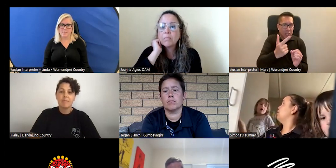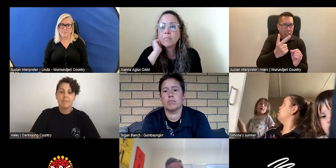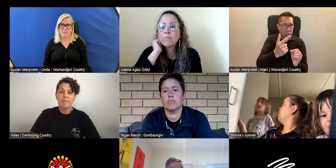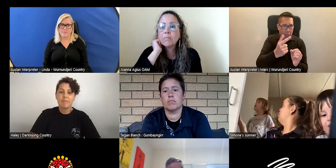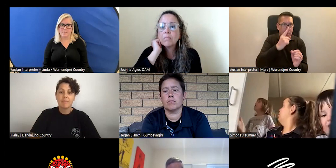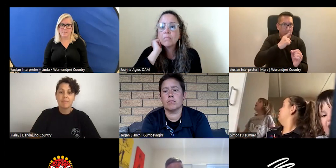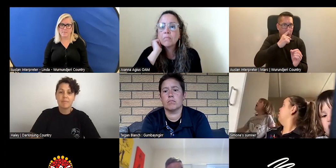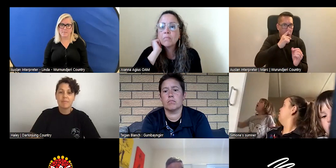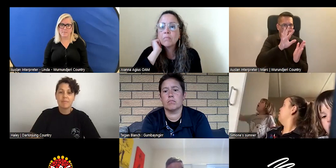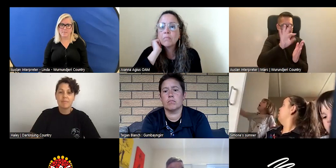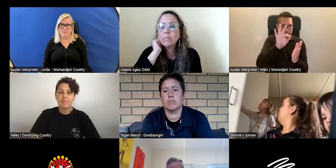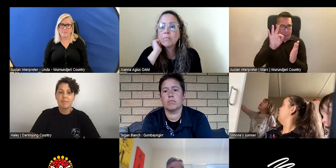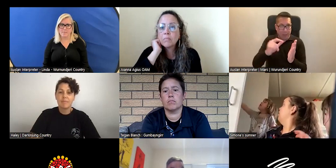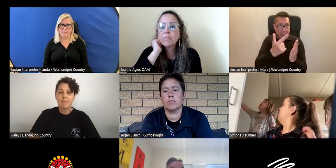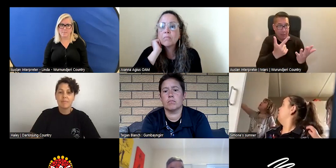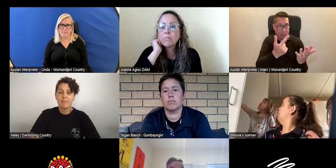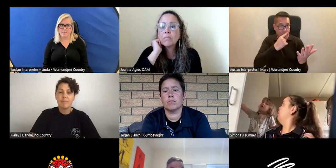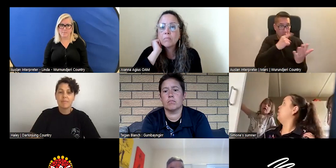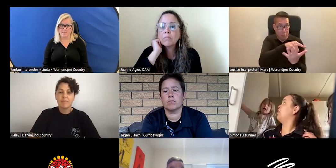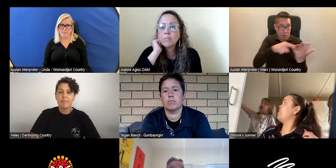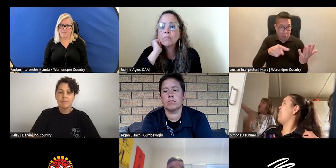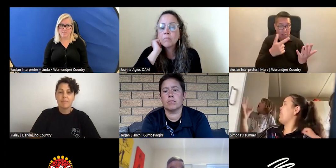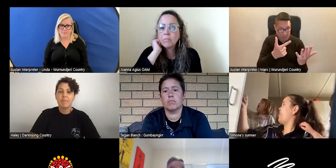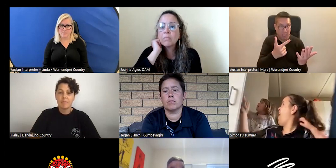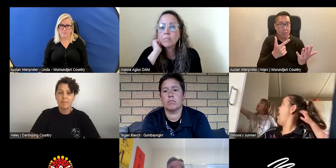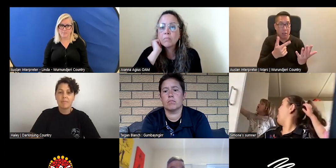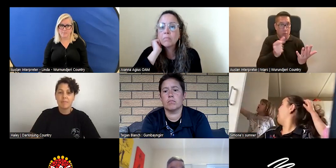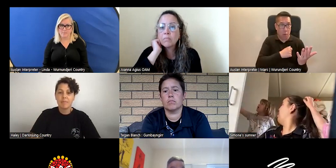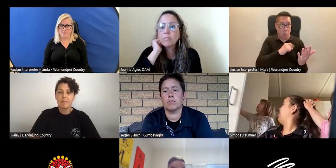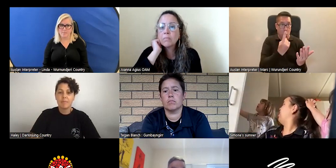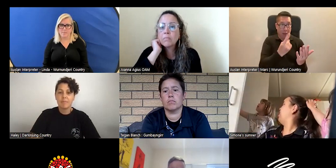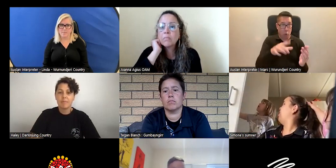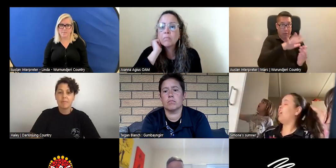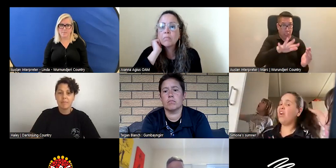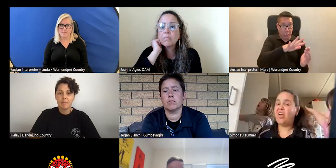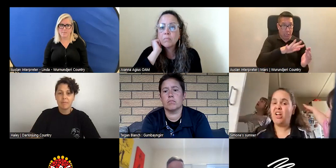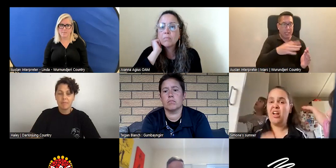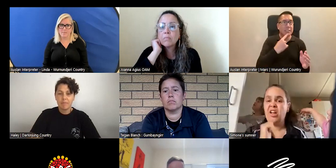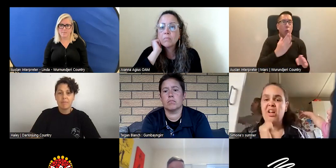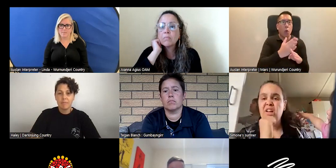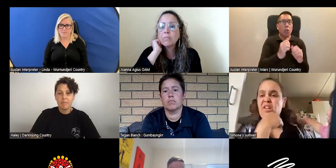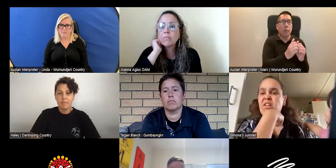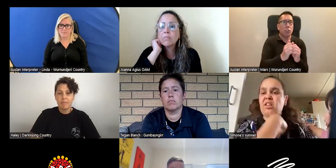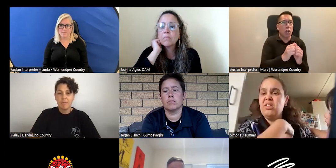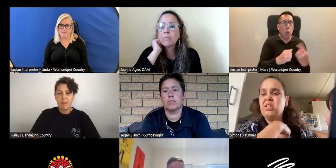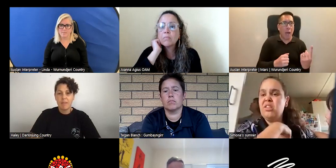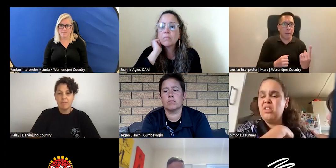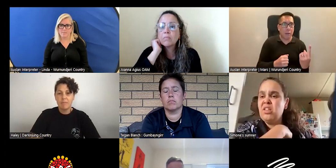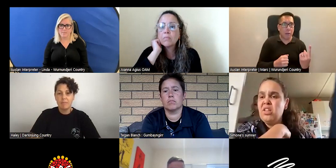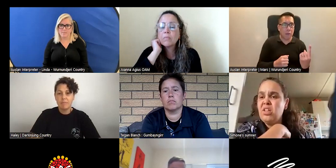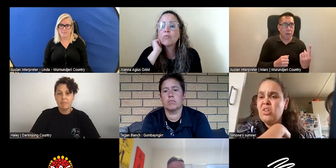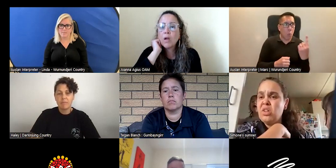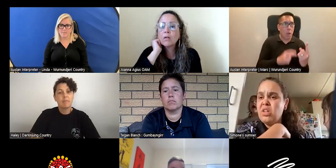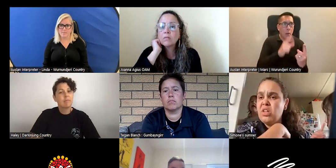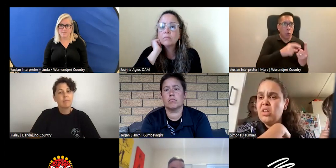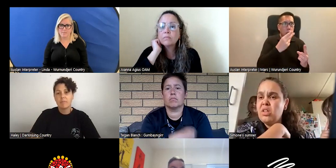So 7 nominees for each region because our community said they wanted to work side by side with each other, not just having one and one person speaking on behalf